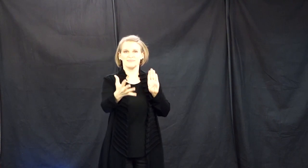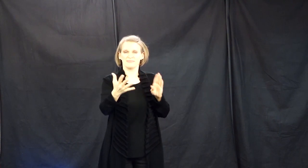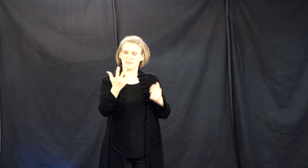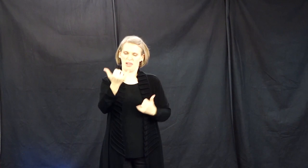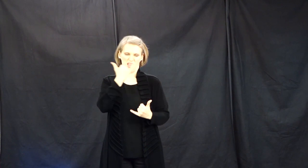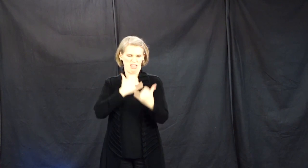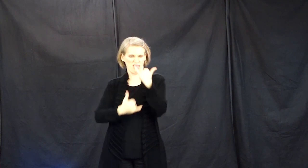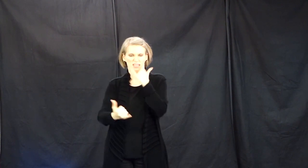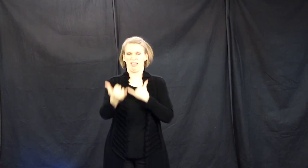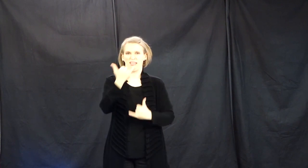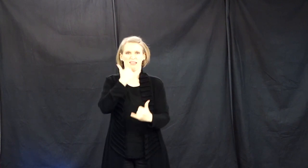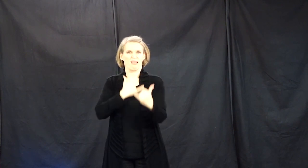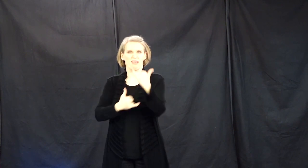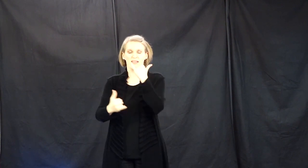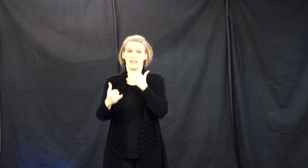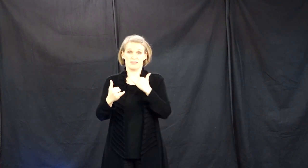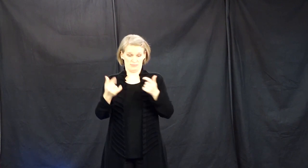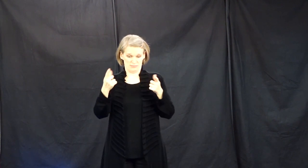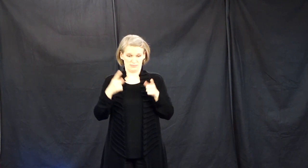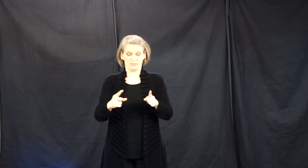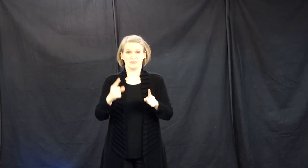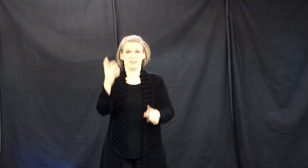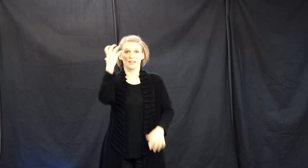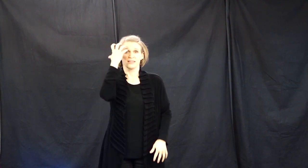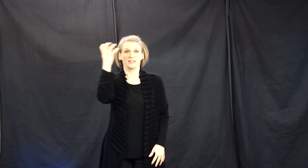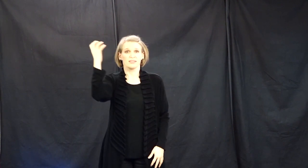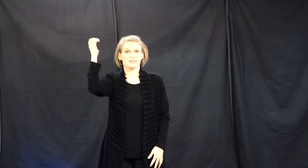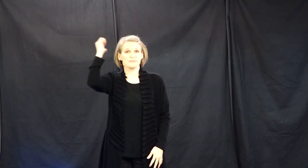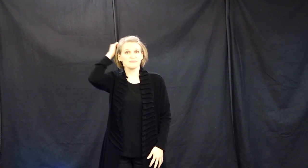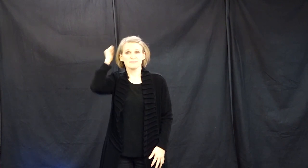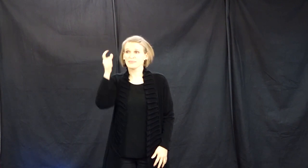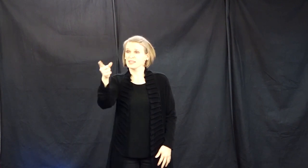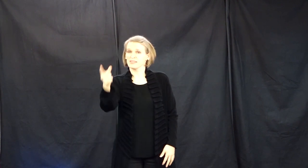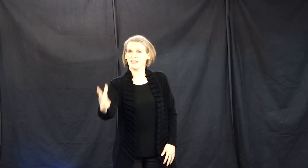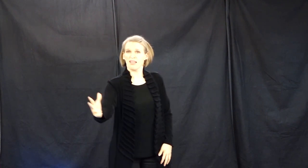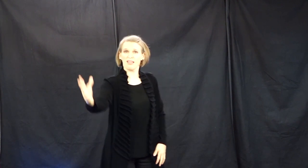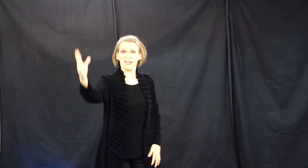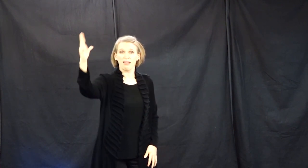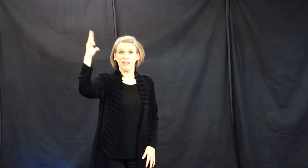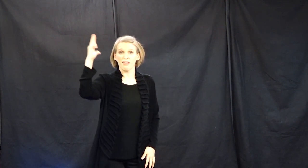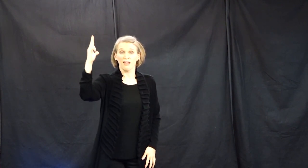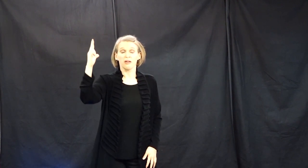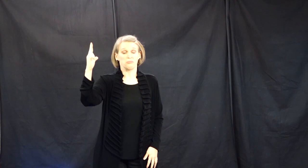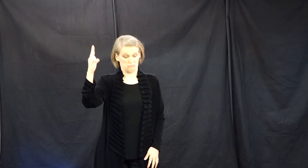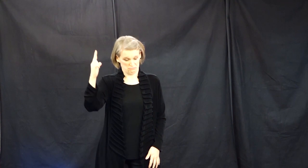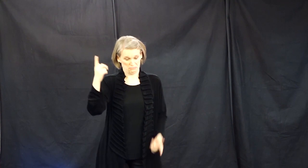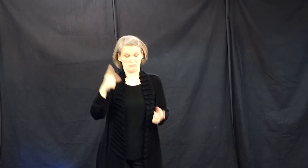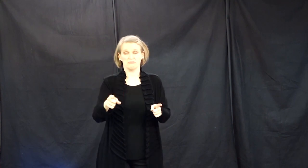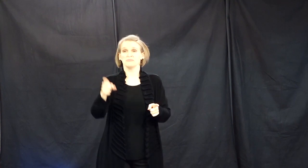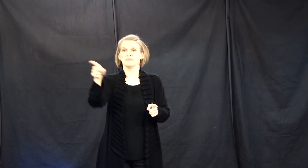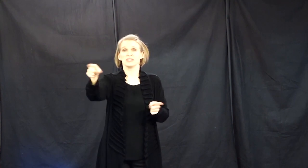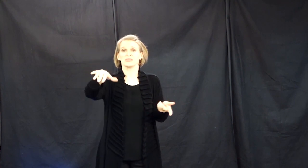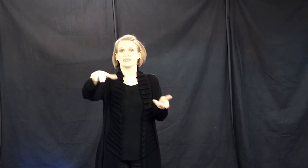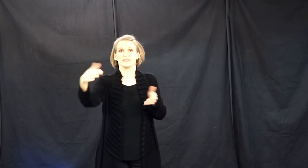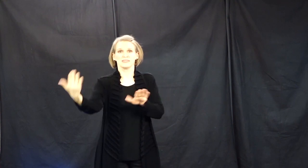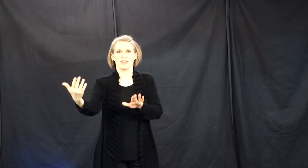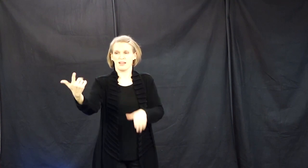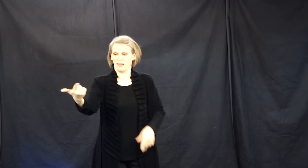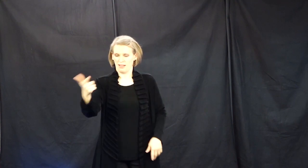my mistakes. When Alexander aimed at the sky, he may have been the first one to die, but I'm the